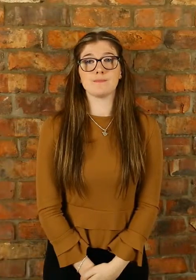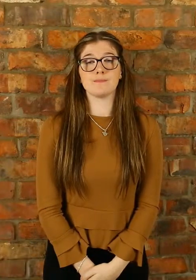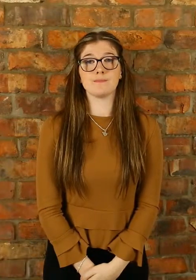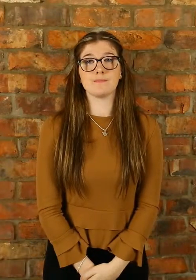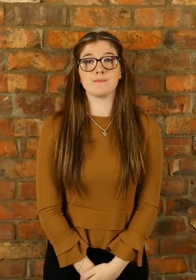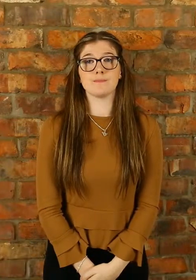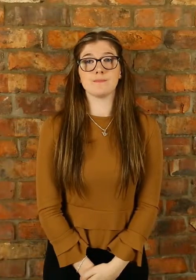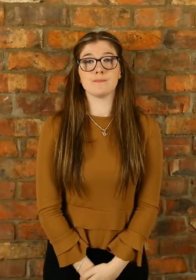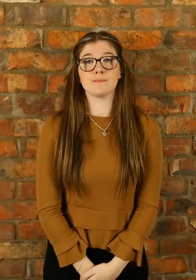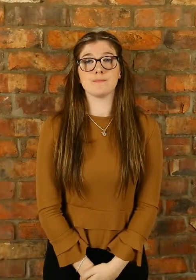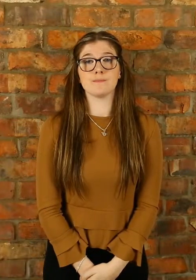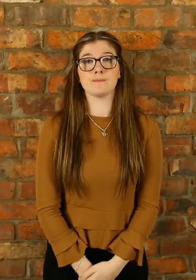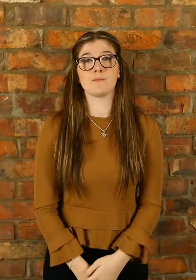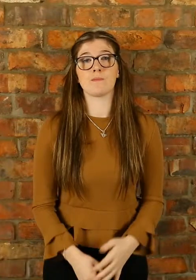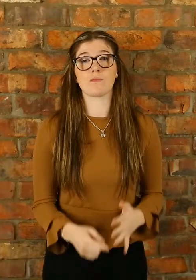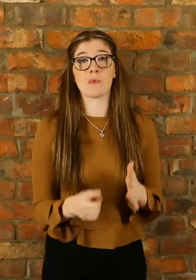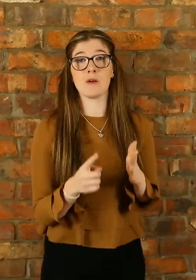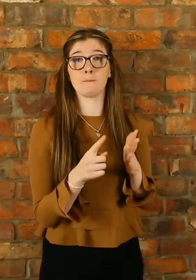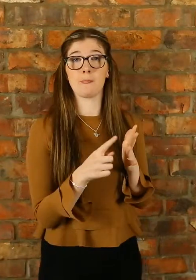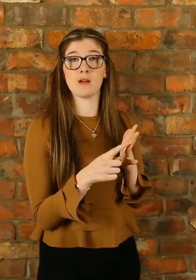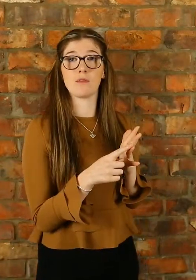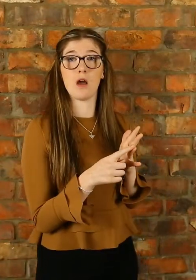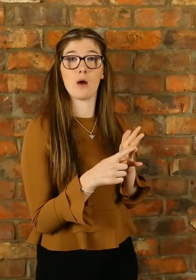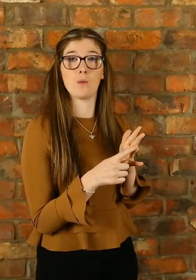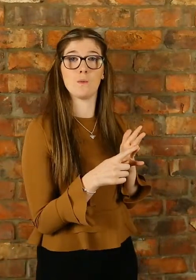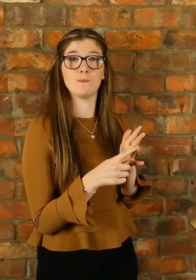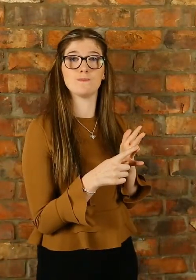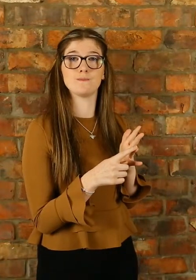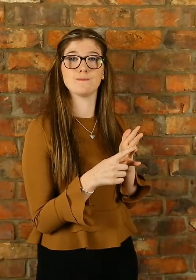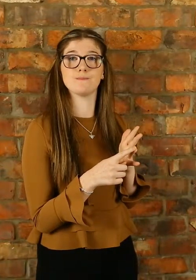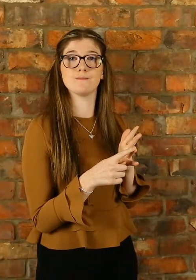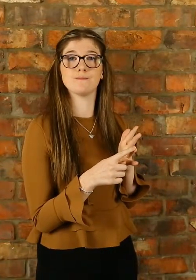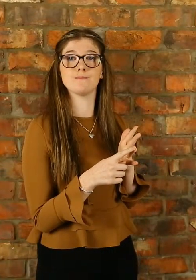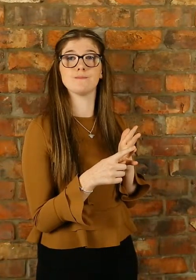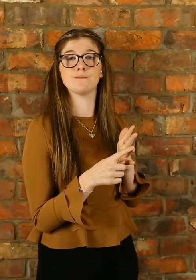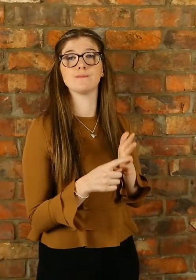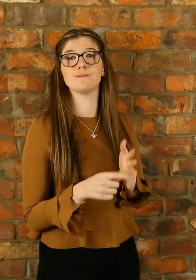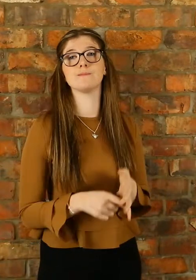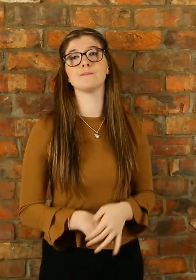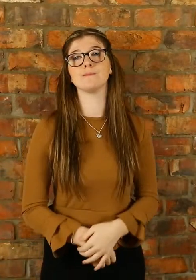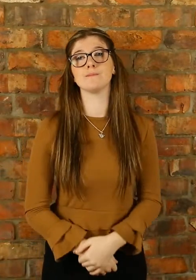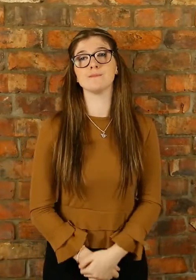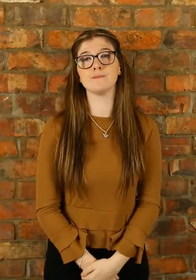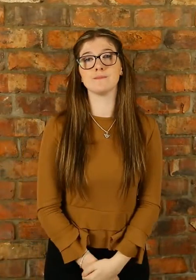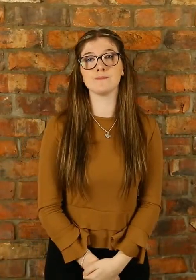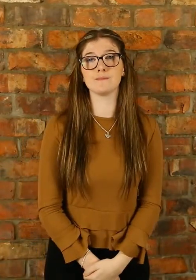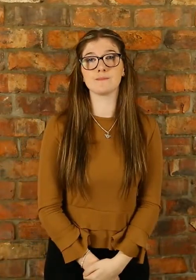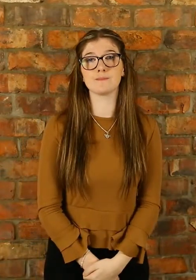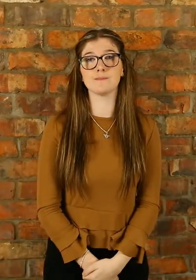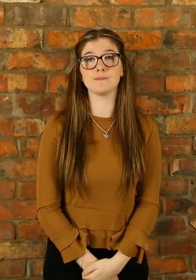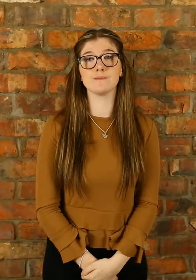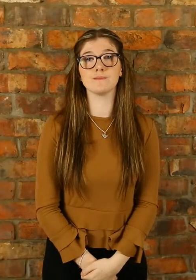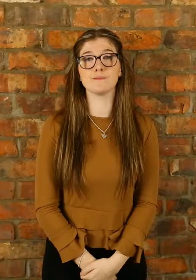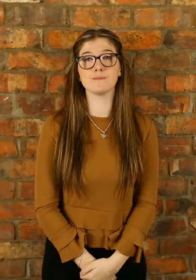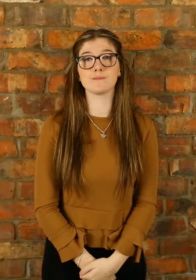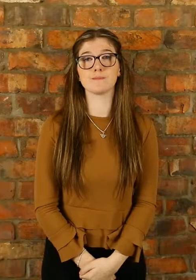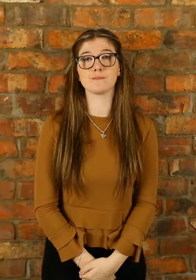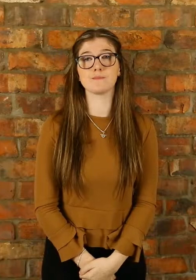hand. So again, take that index finger and point it to your ring finger on the opposite hand.